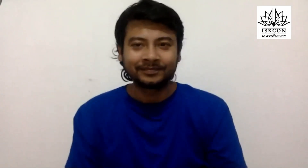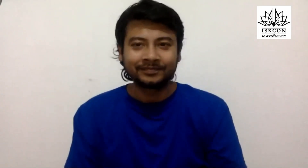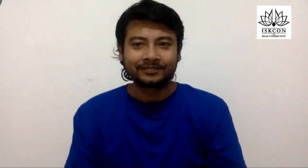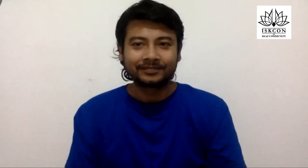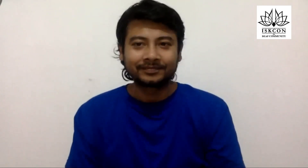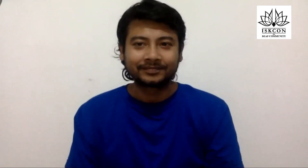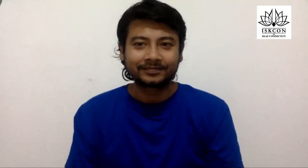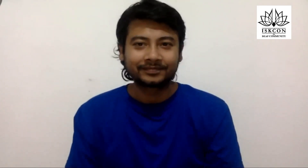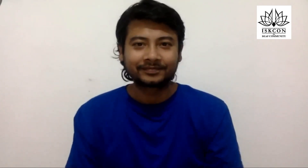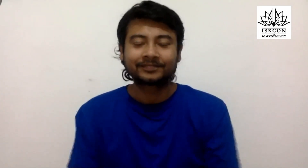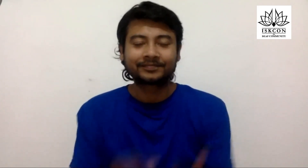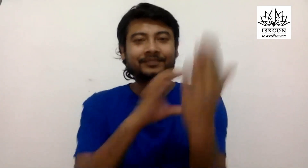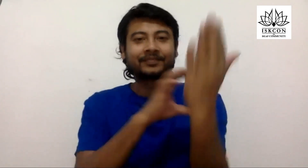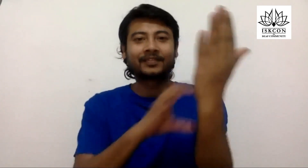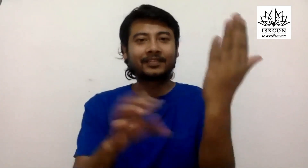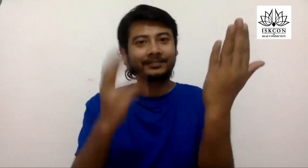So moving to fourth verse.